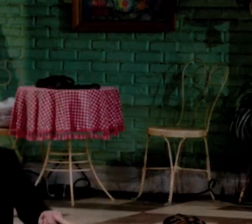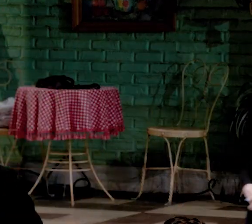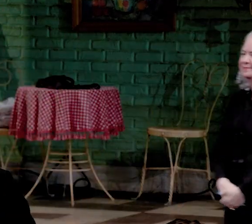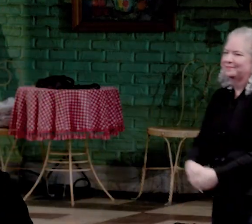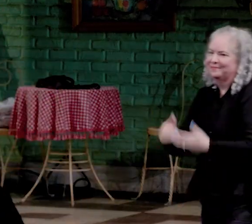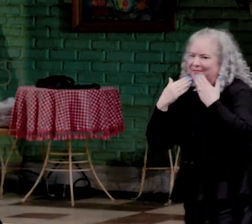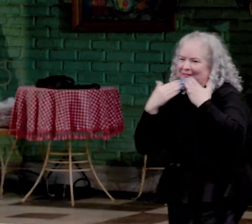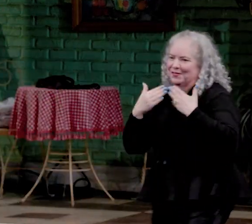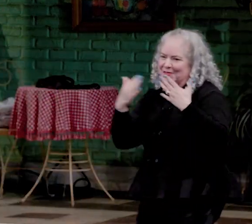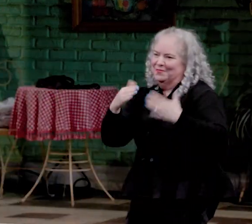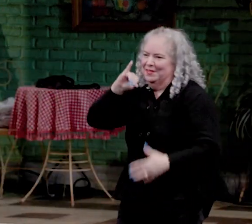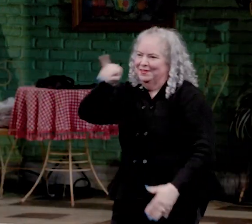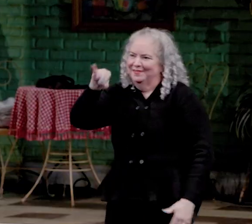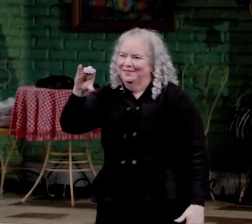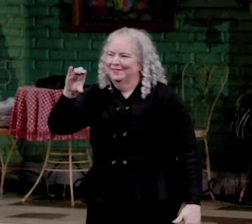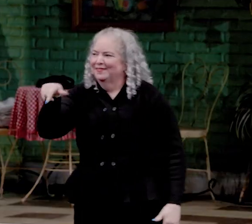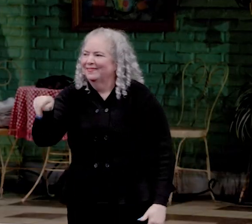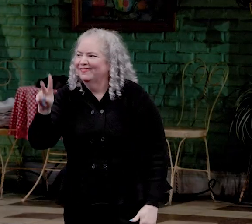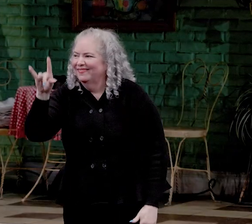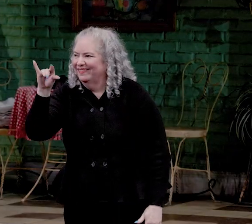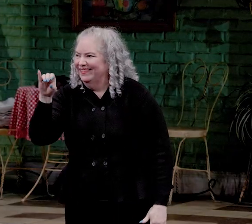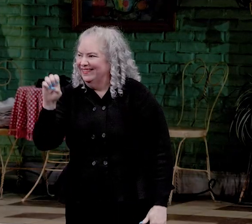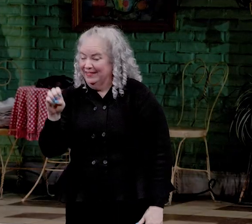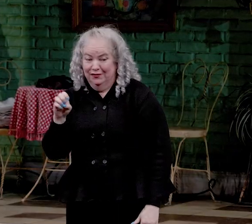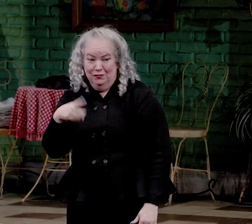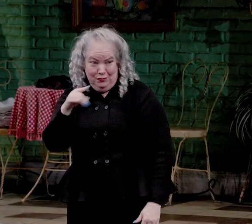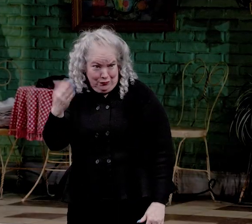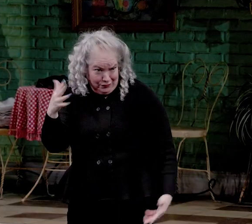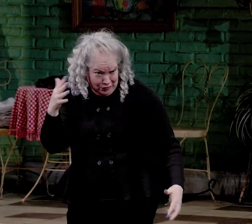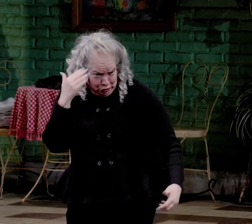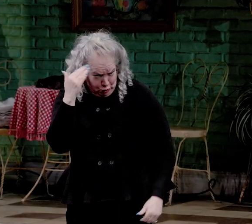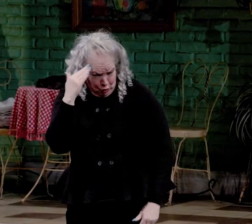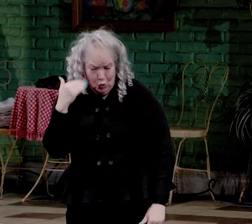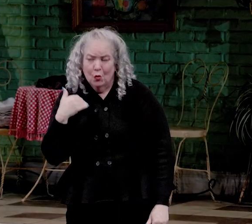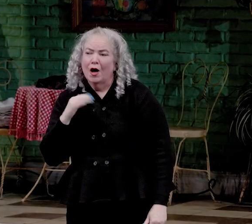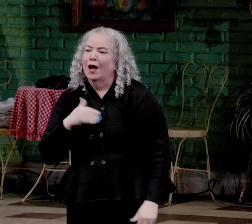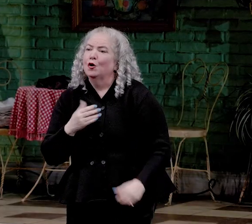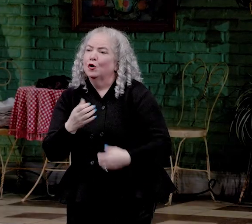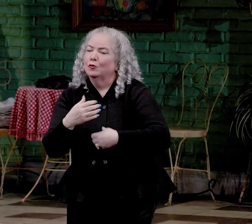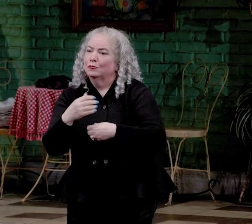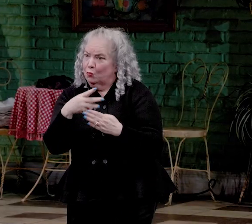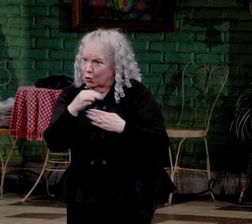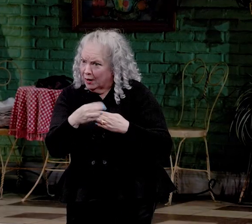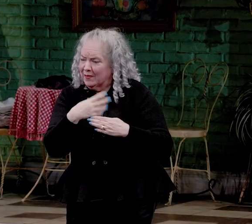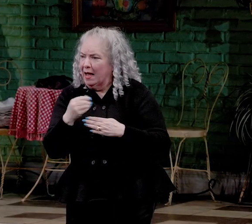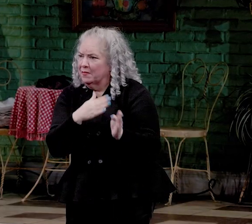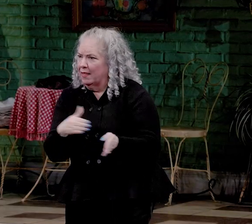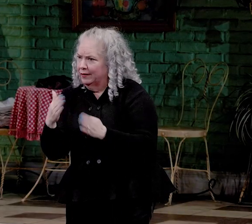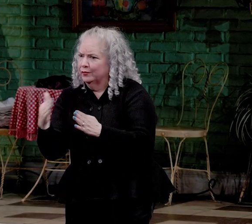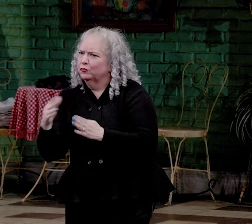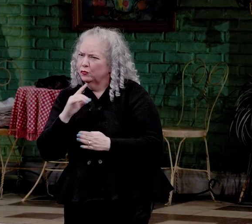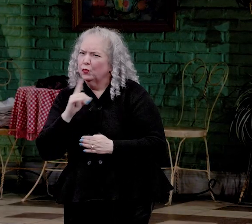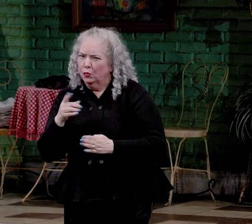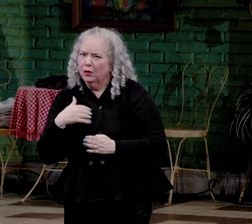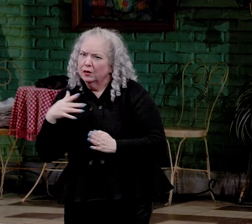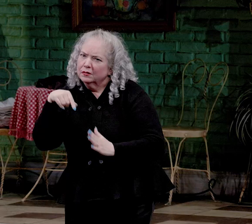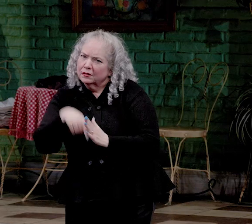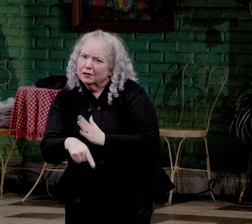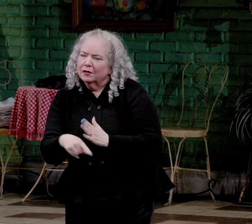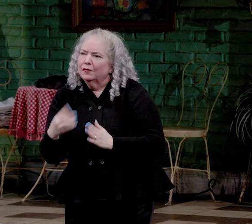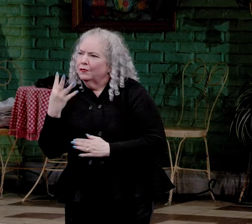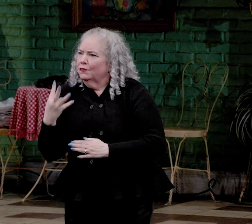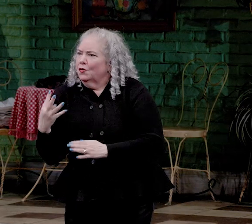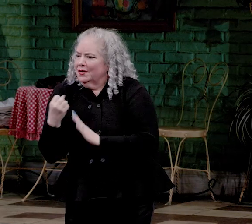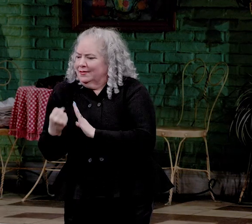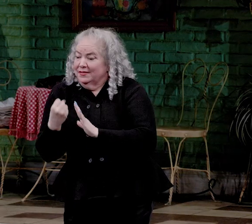Thank you so much, Jacqueline. All right, as you all know, our programming and planning have been deeply enriched over the past 4 seasons by